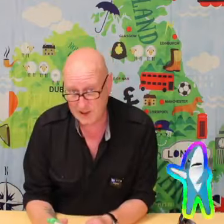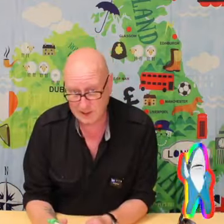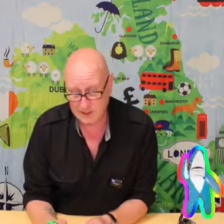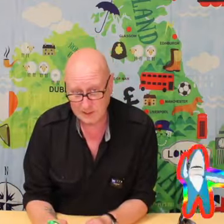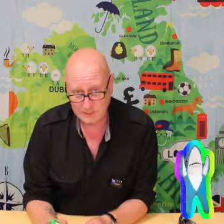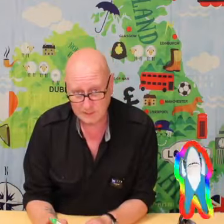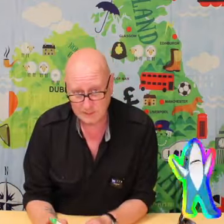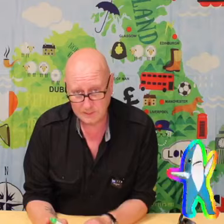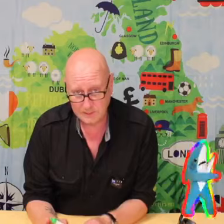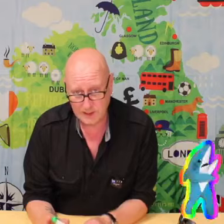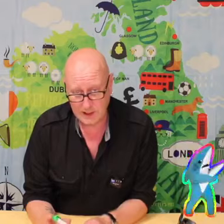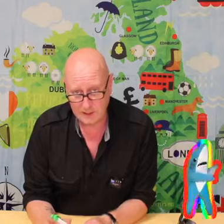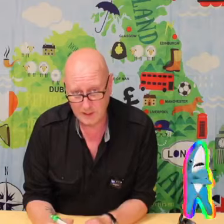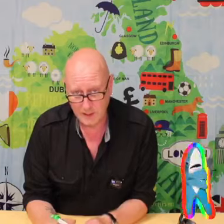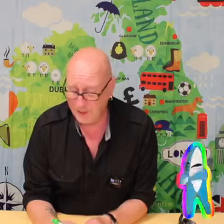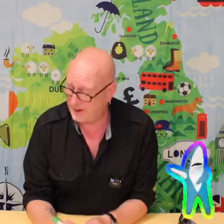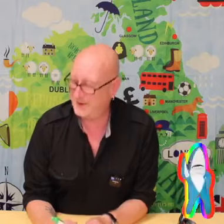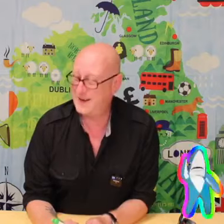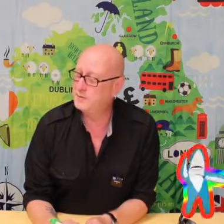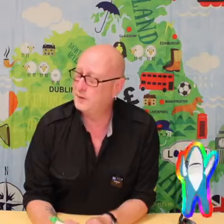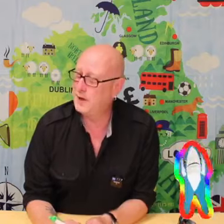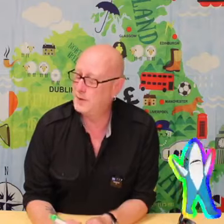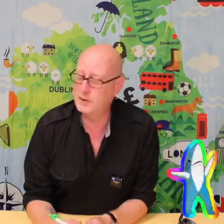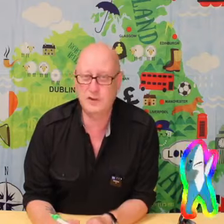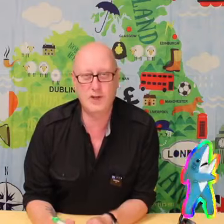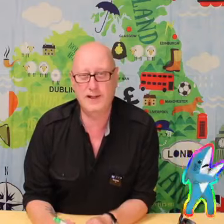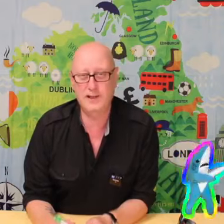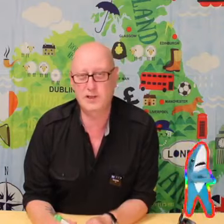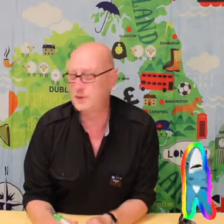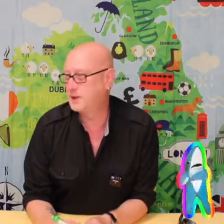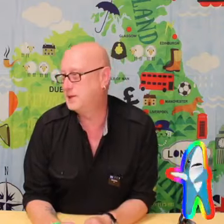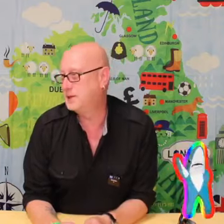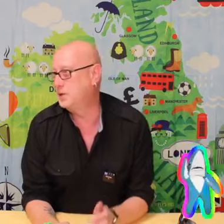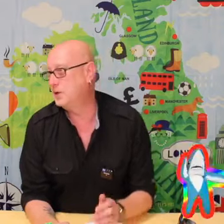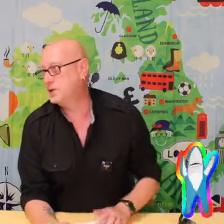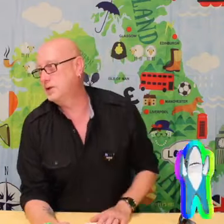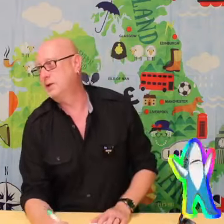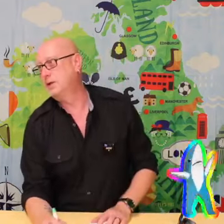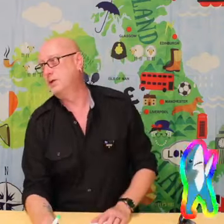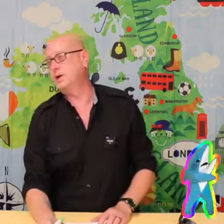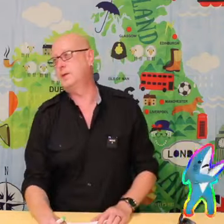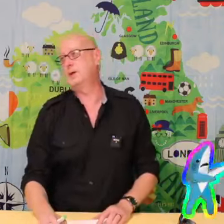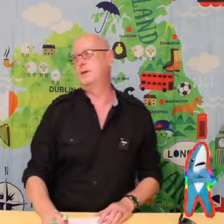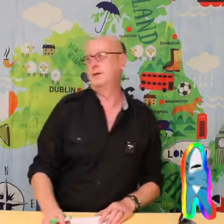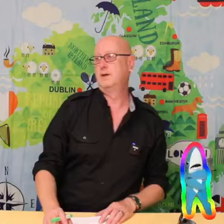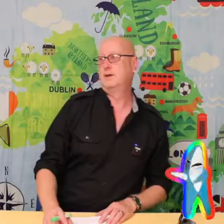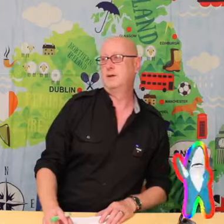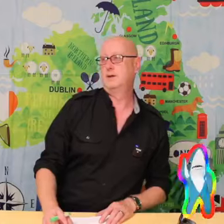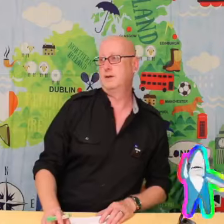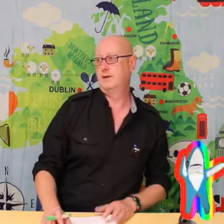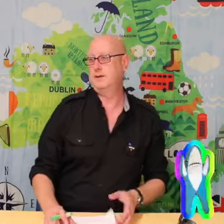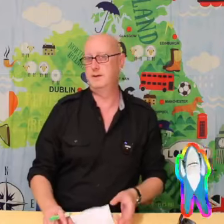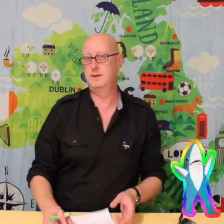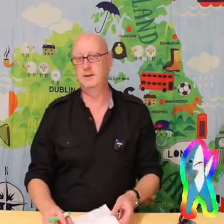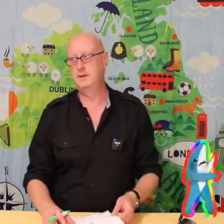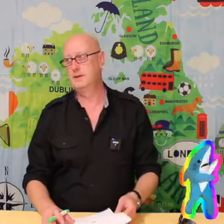the evil aliens. Aye. Well, are they evil or are they just trying to get some to eat? Who knows? Do you know what I mean? I don't think I know that film. What's that alien film